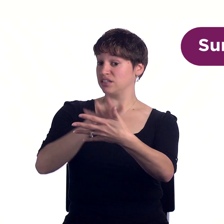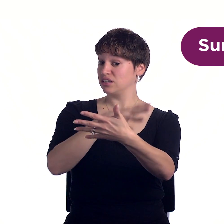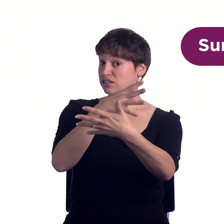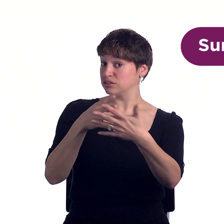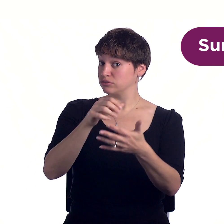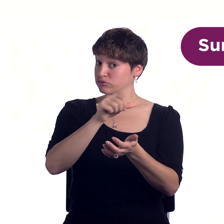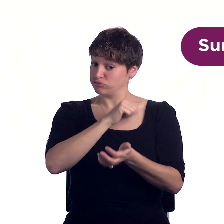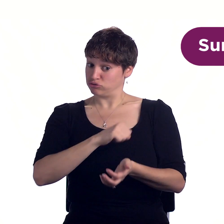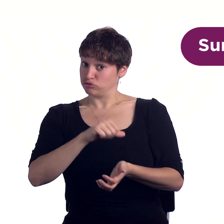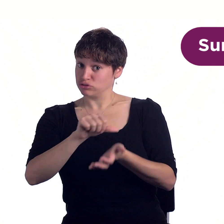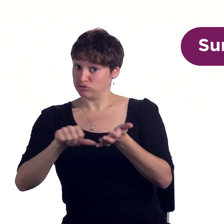Surgical scheduling.